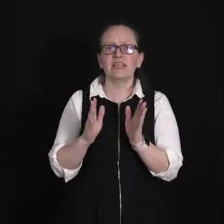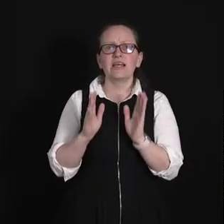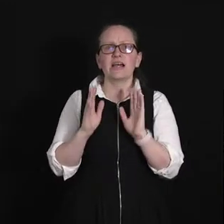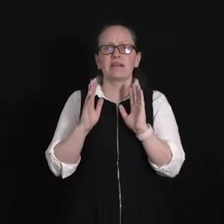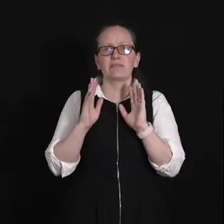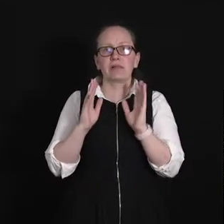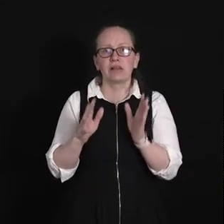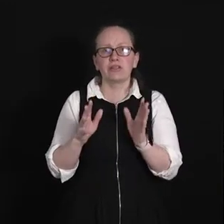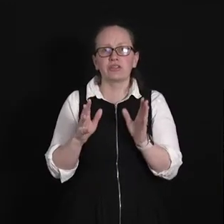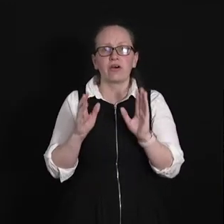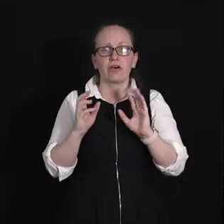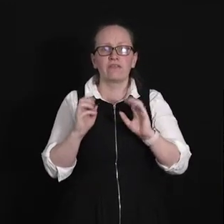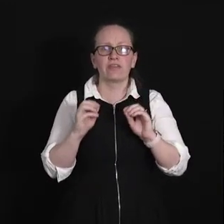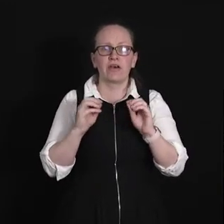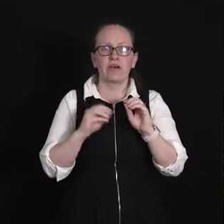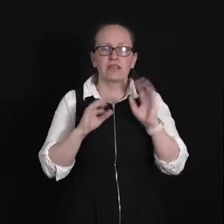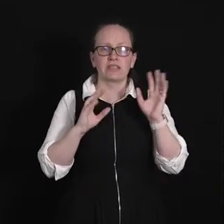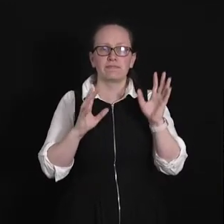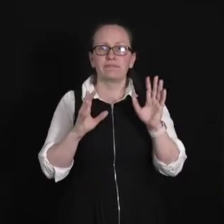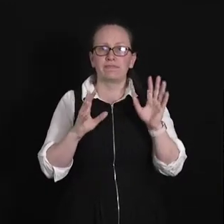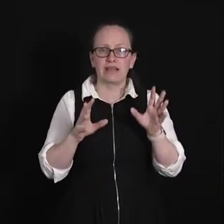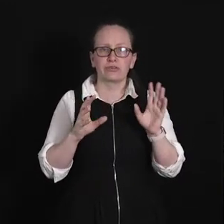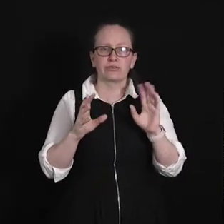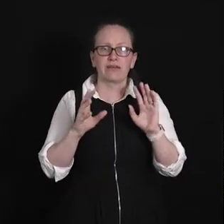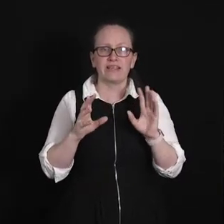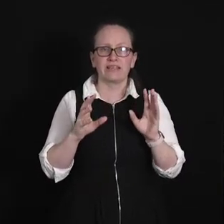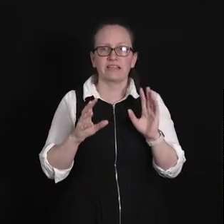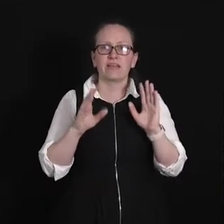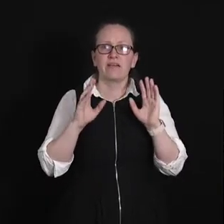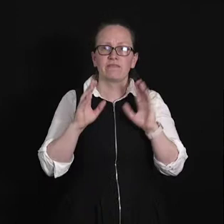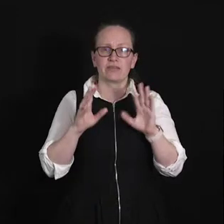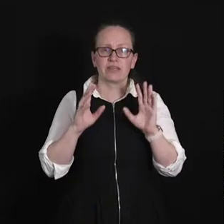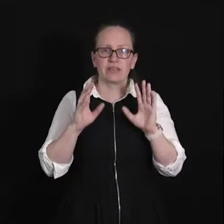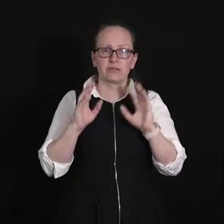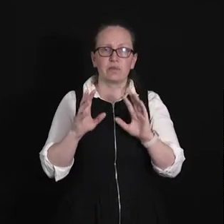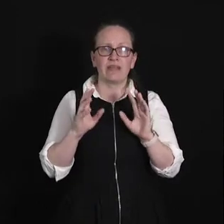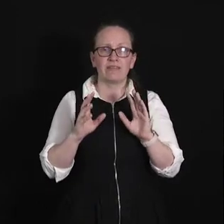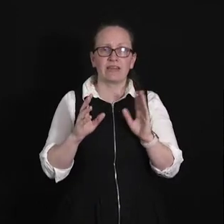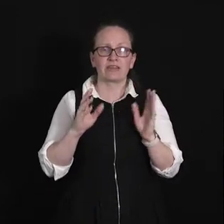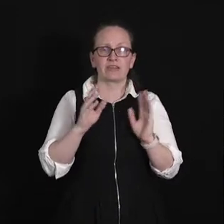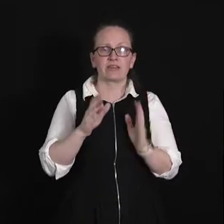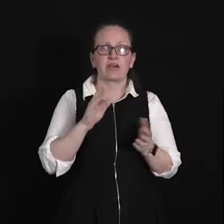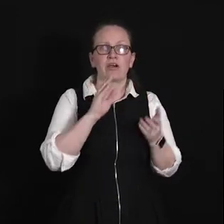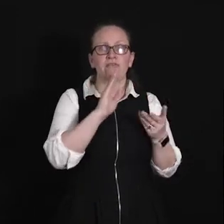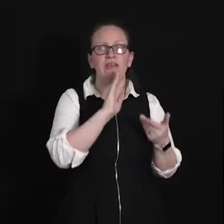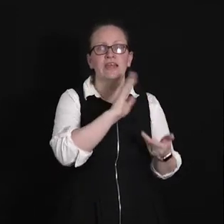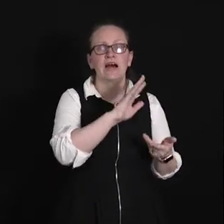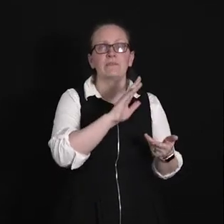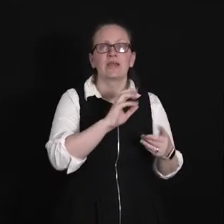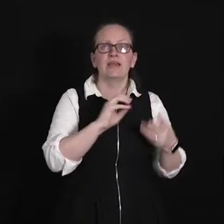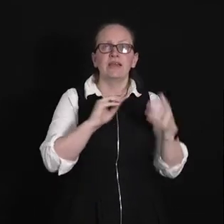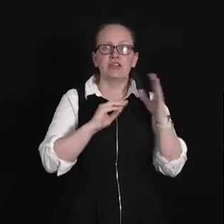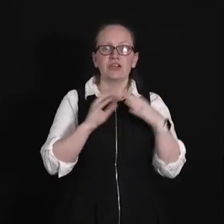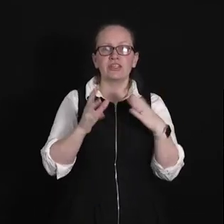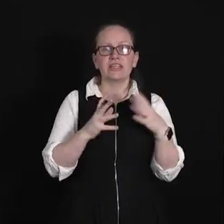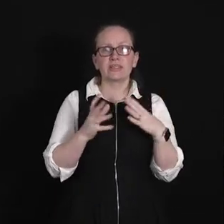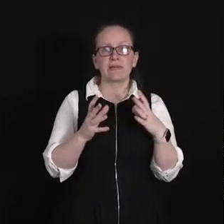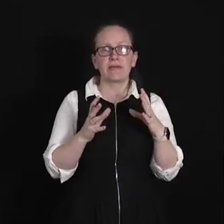a plot of the spectral radiance versus wavelength curve here. It shows the